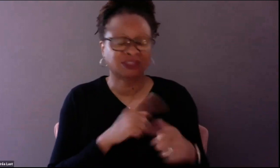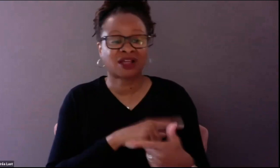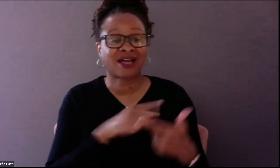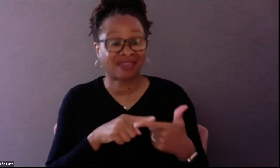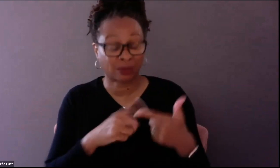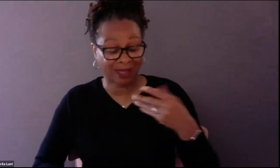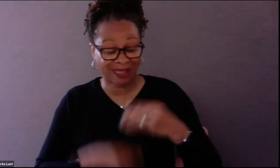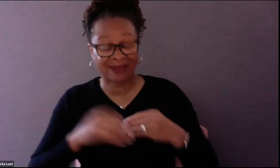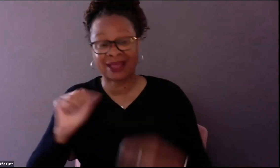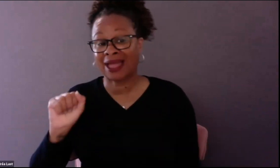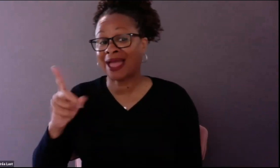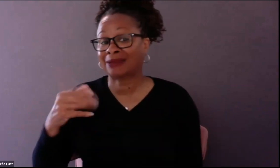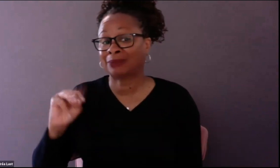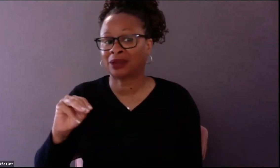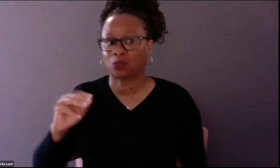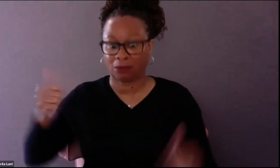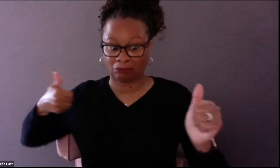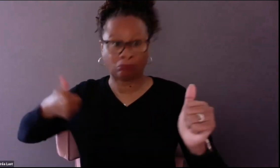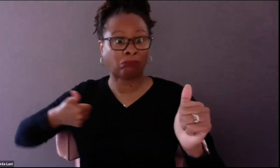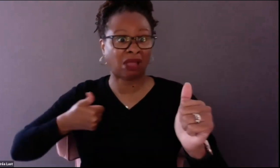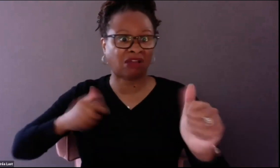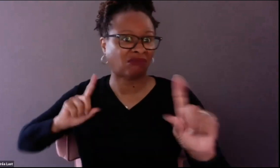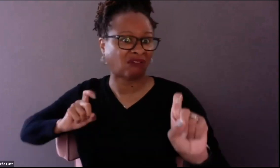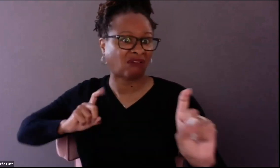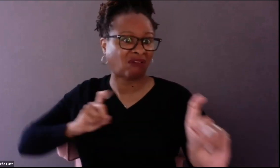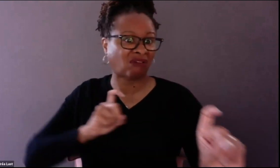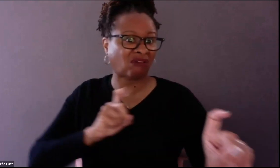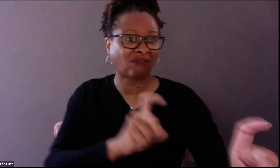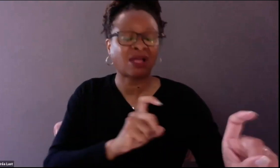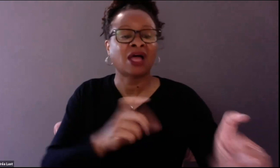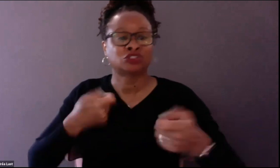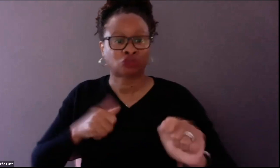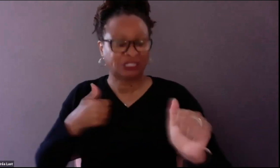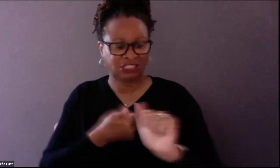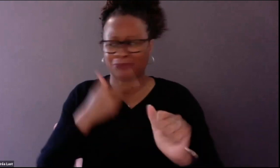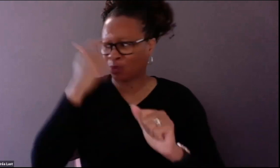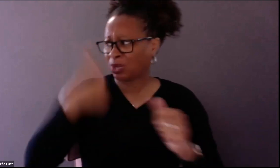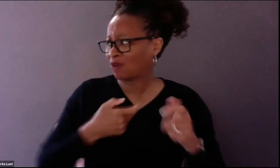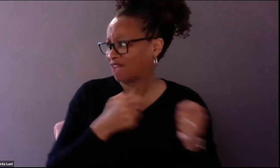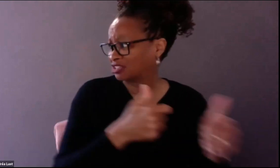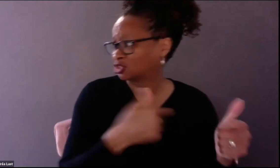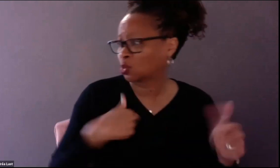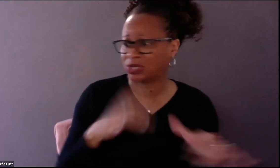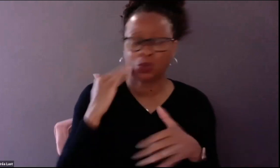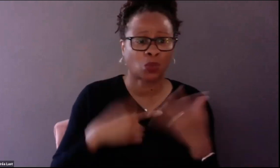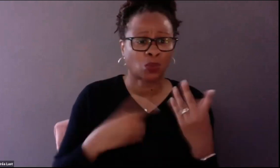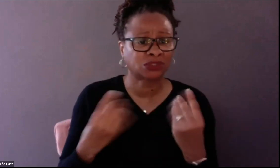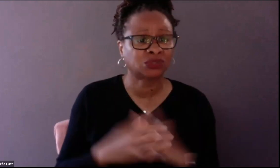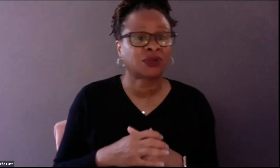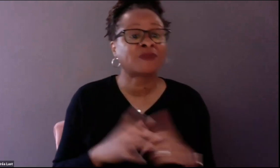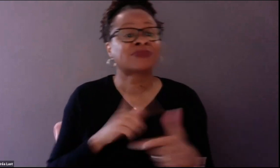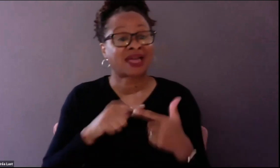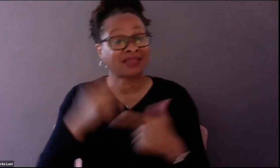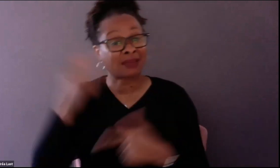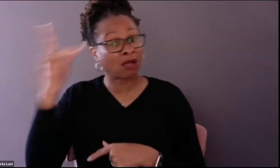administration running behind us, and they were trying to chase us because we were faster. And politicians started